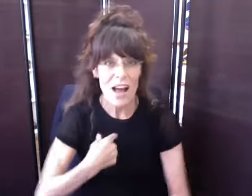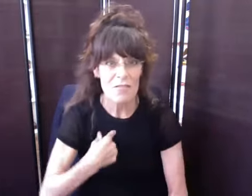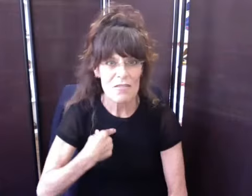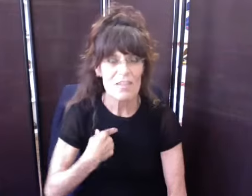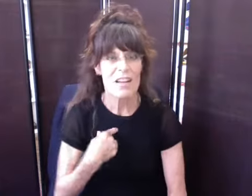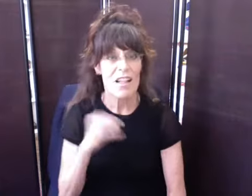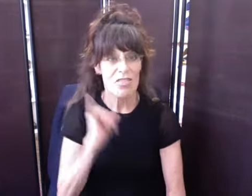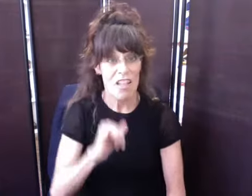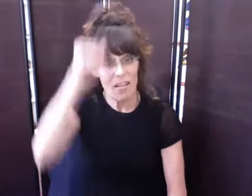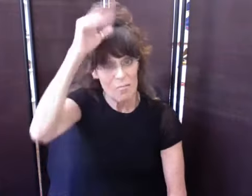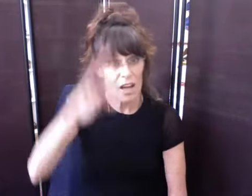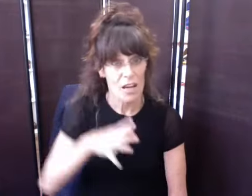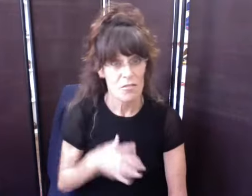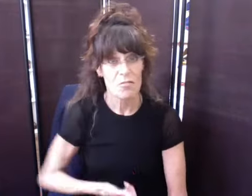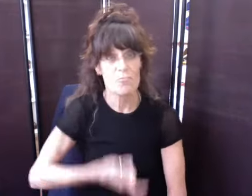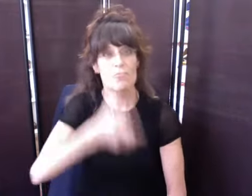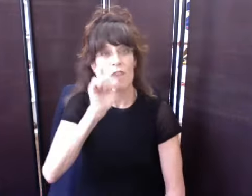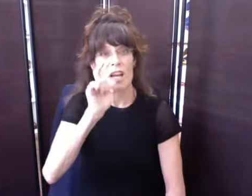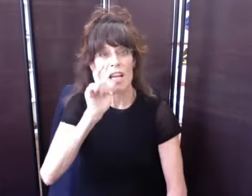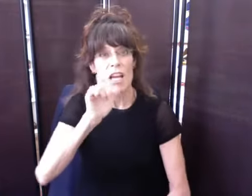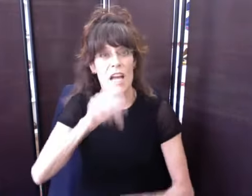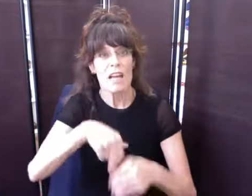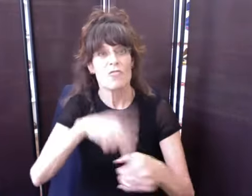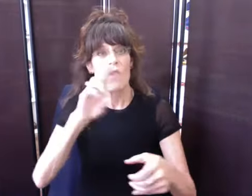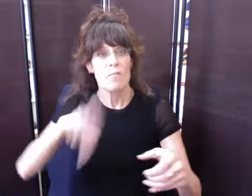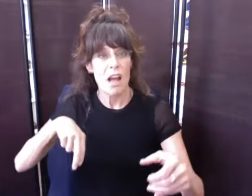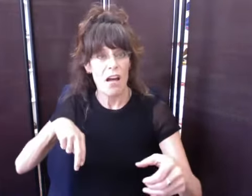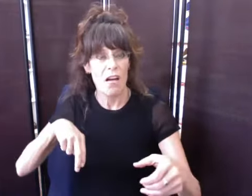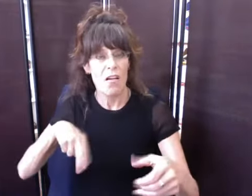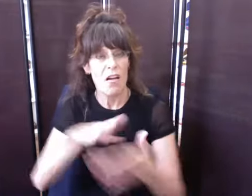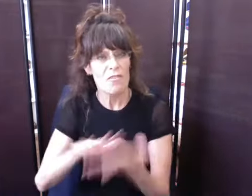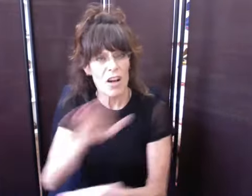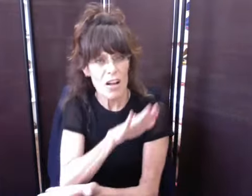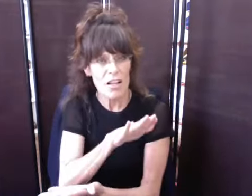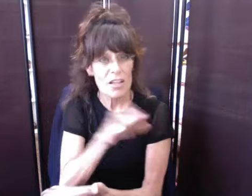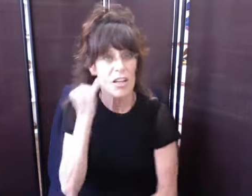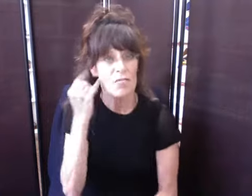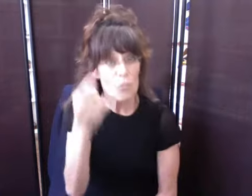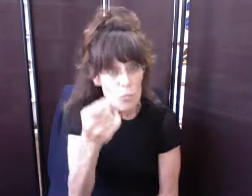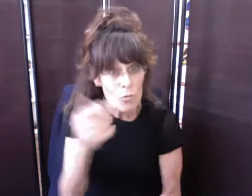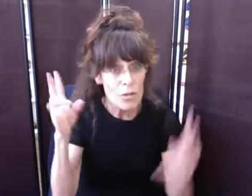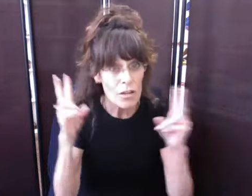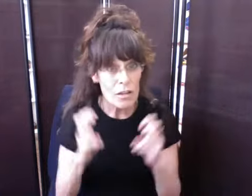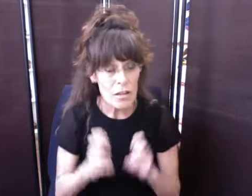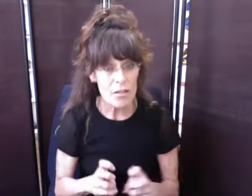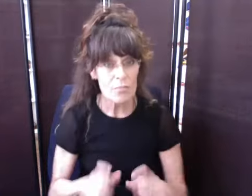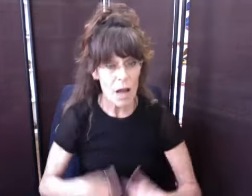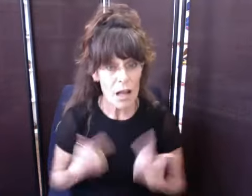college, right? I mean, it looked really like, honestly, if you looked at my life, you would say drunkenness is